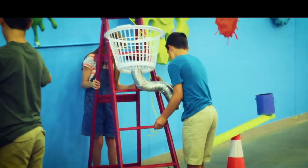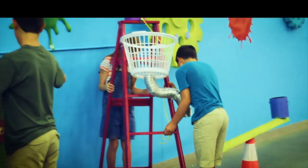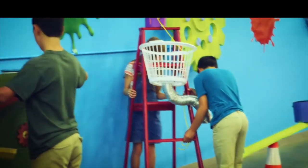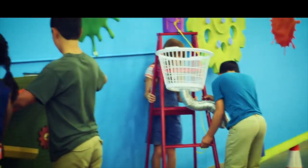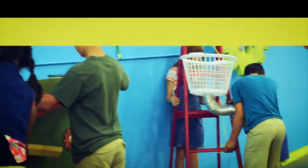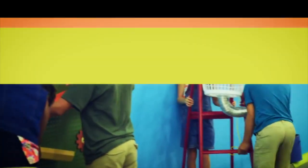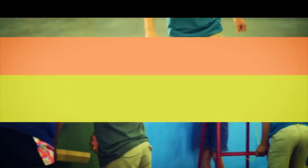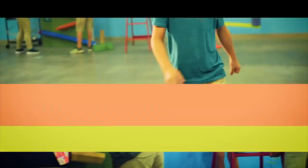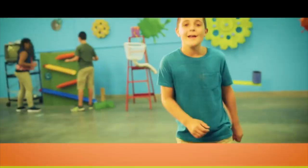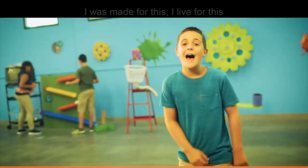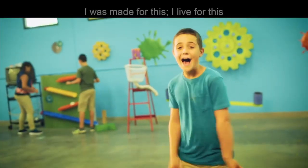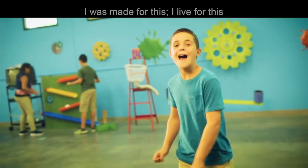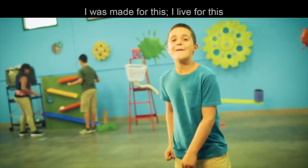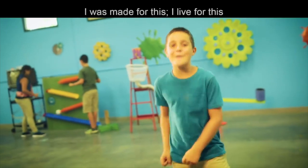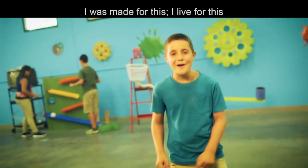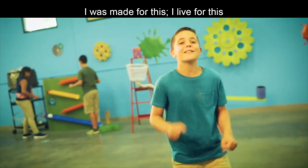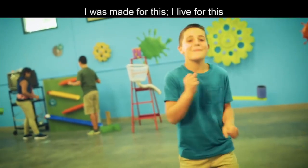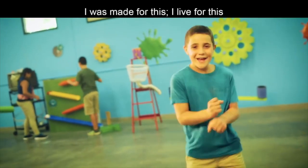Proverbs 17:17.